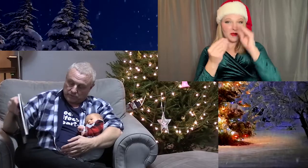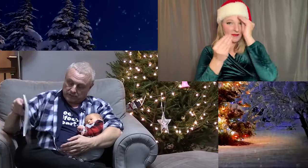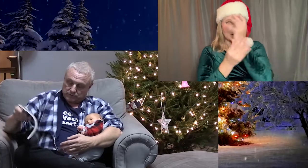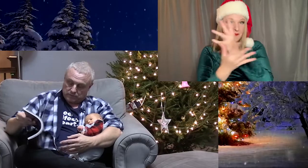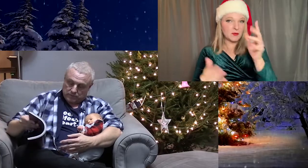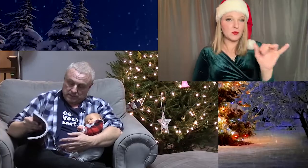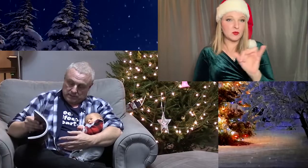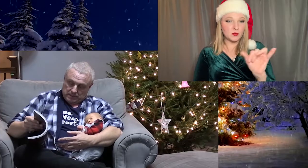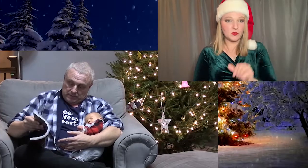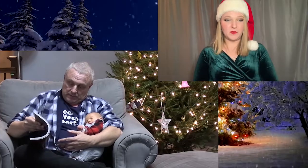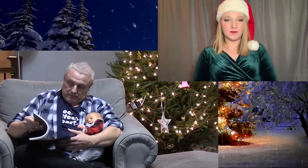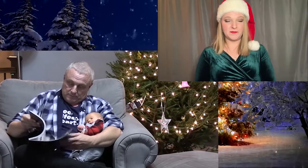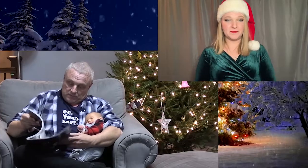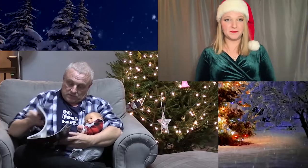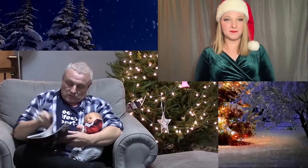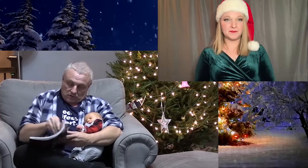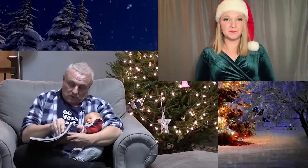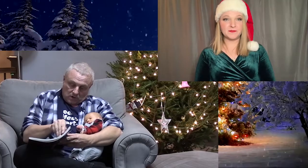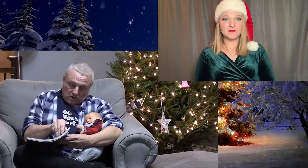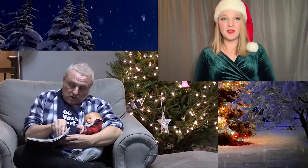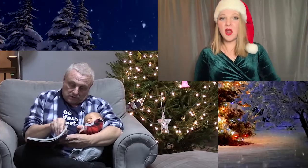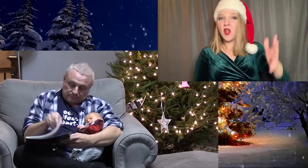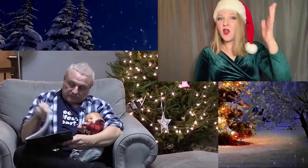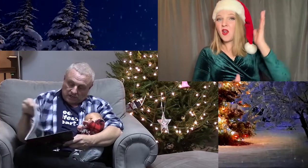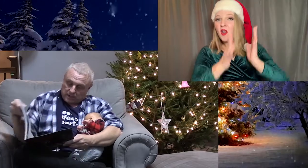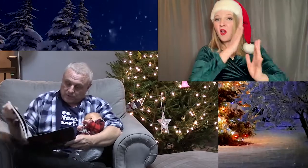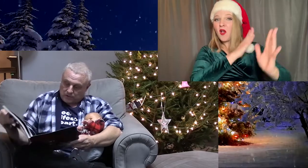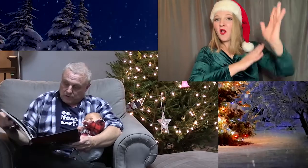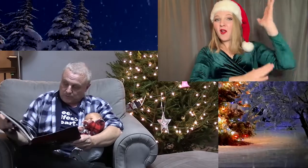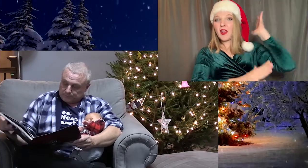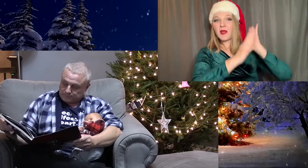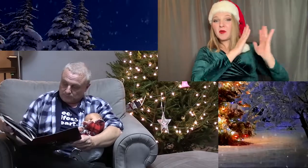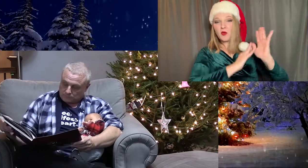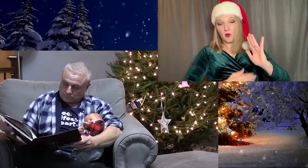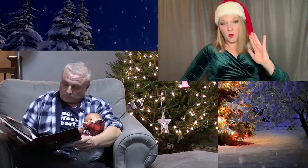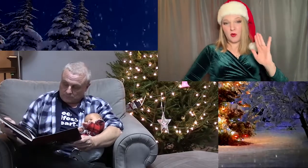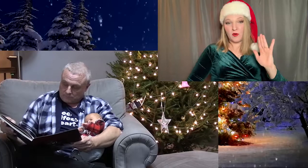them a story too. So long time ago,